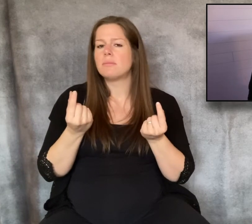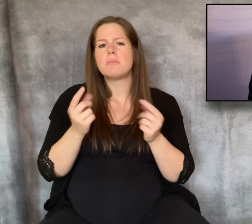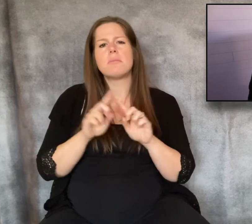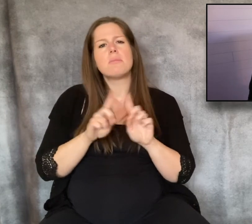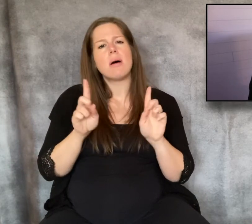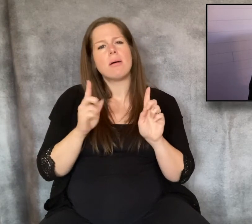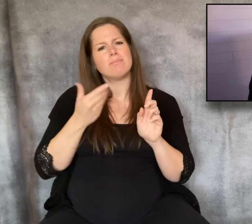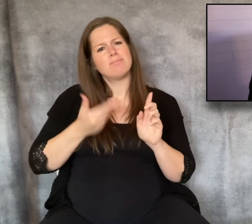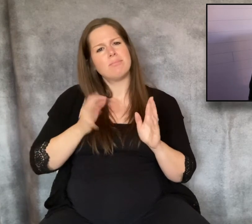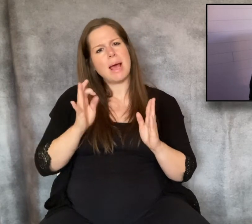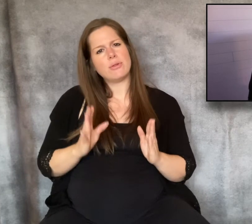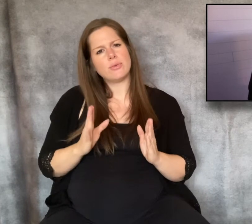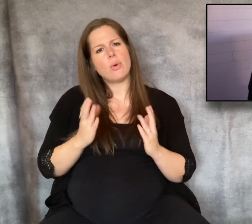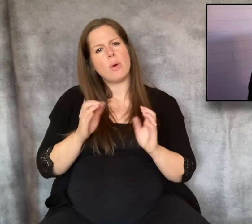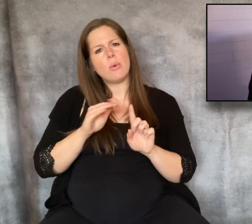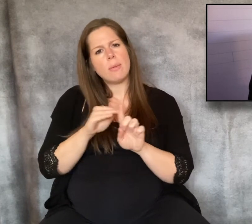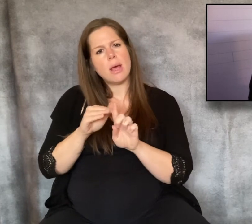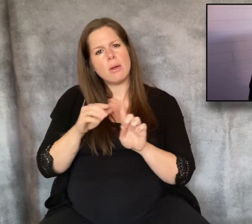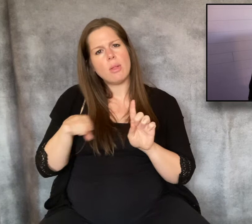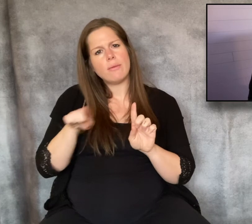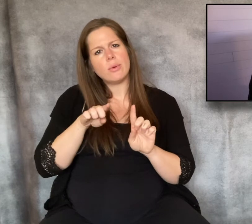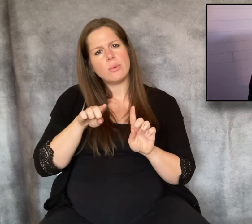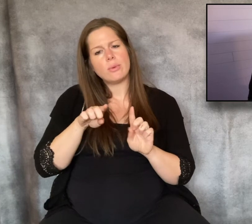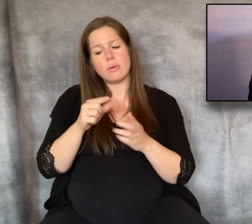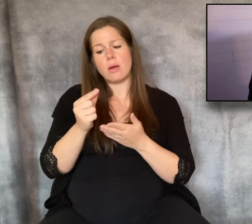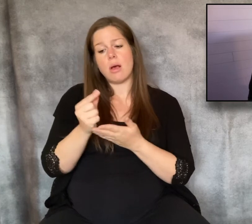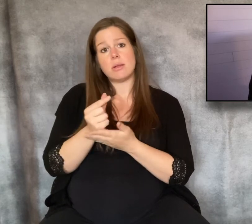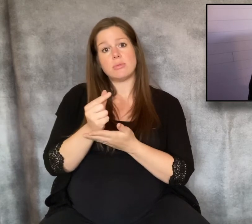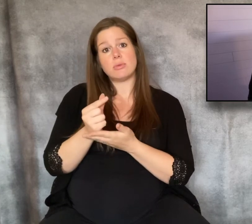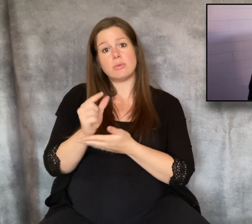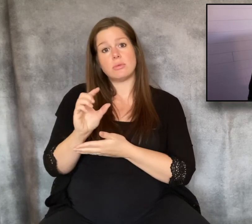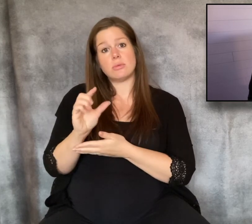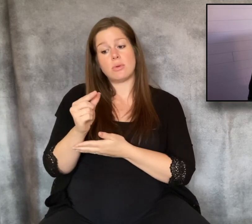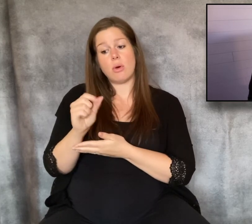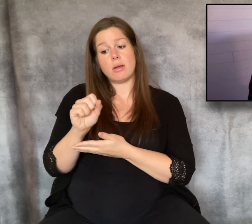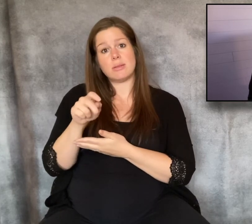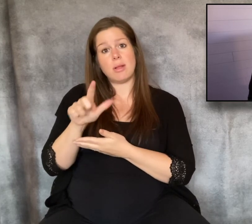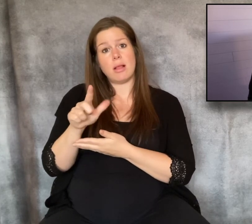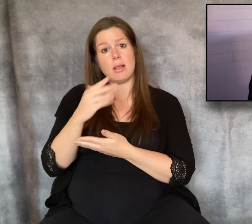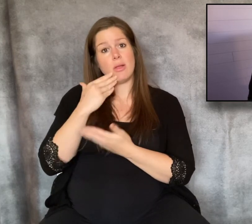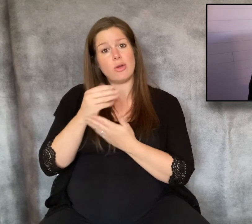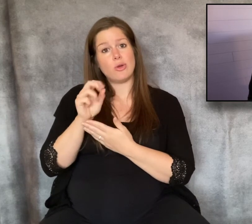wrong. But pastorally, what I want to remind you of is that the gospel